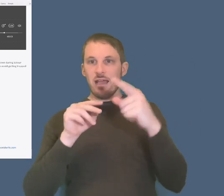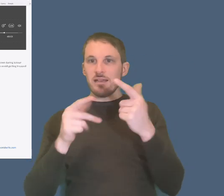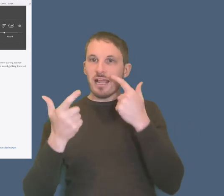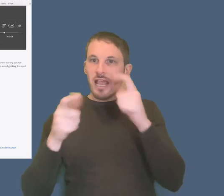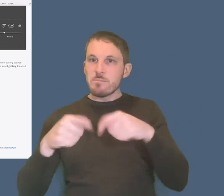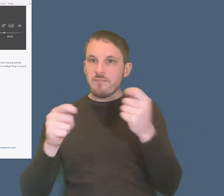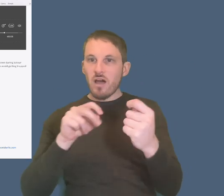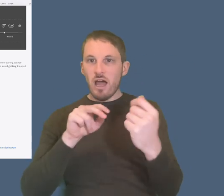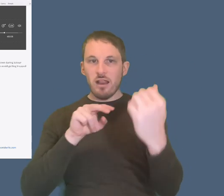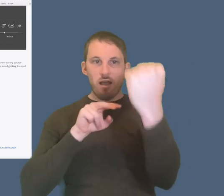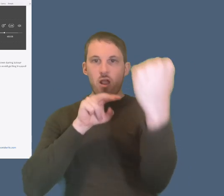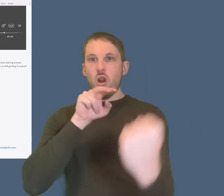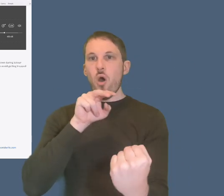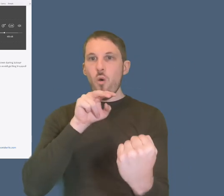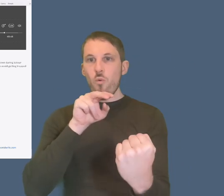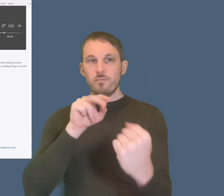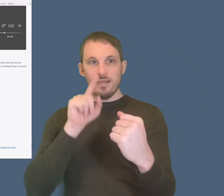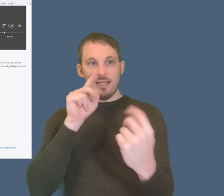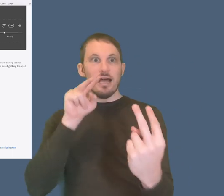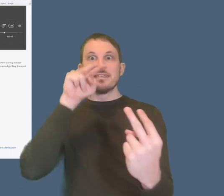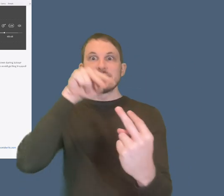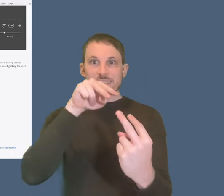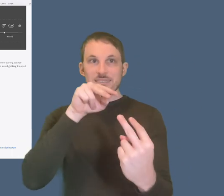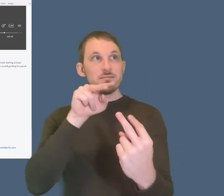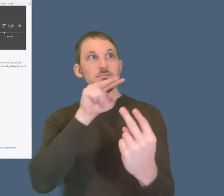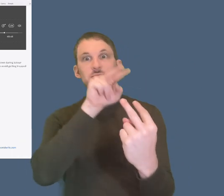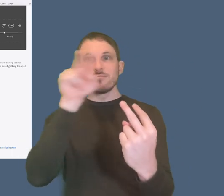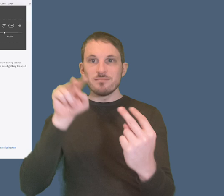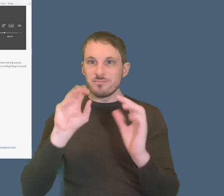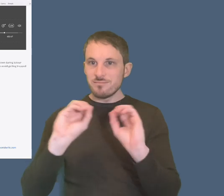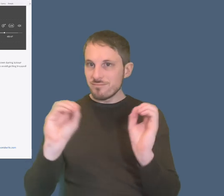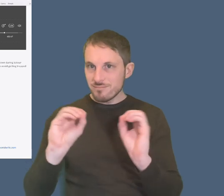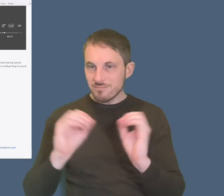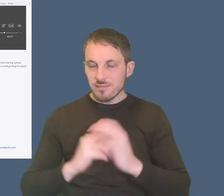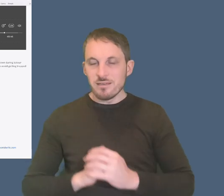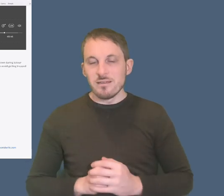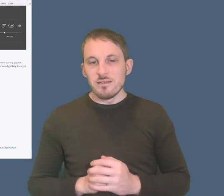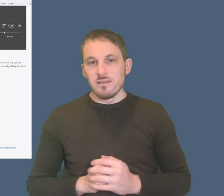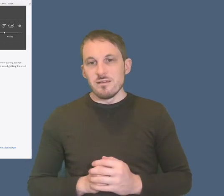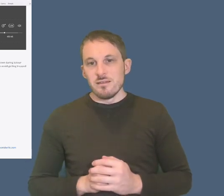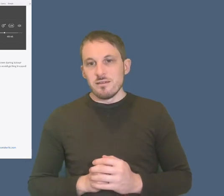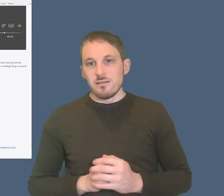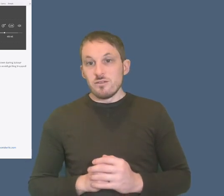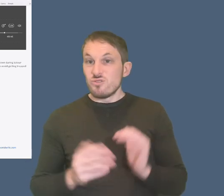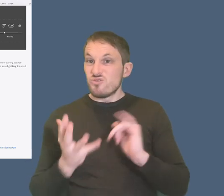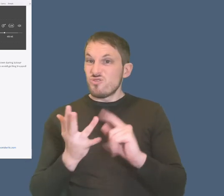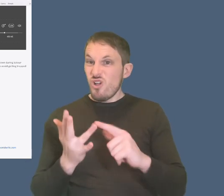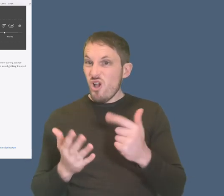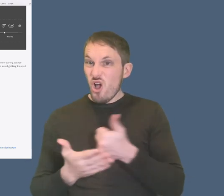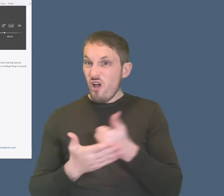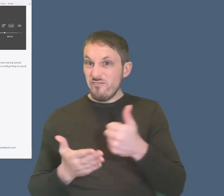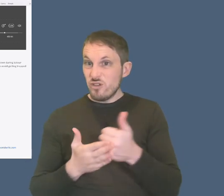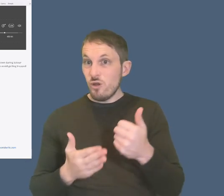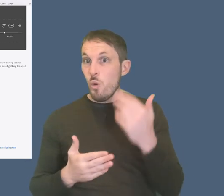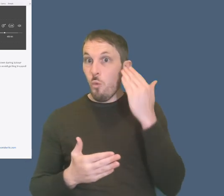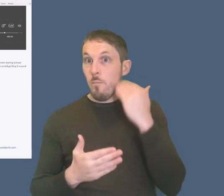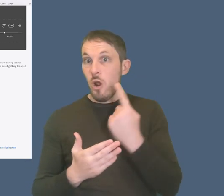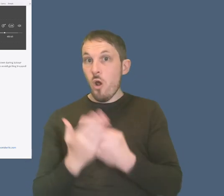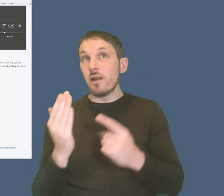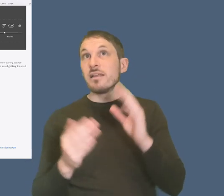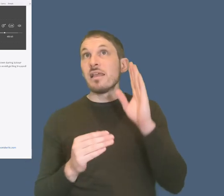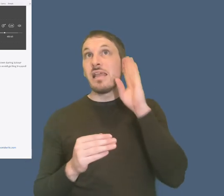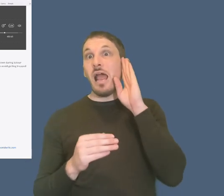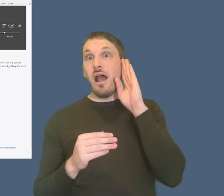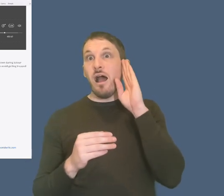low at the end of the woman where the baby's coming. And so often the women are just hearing this voice in